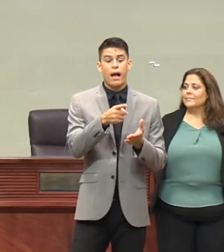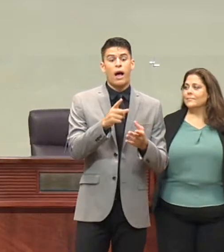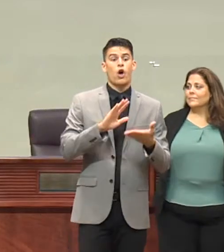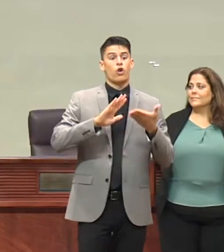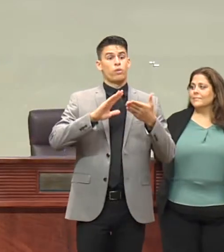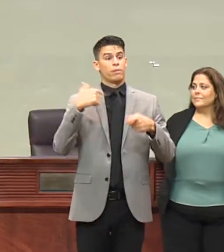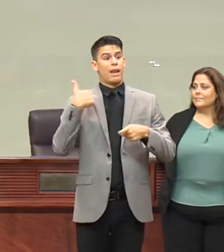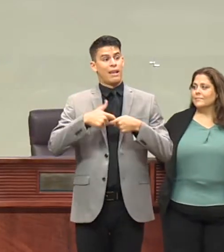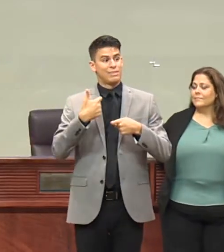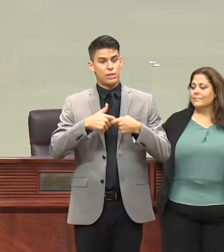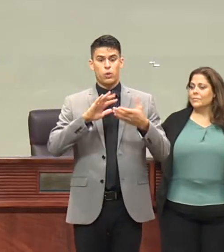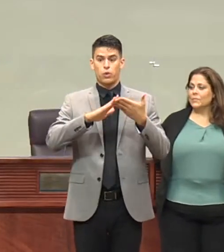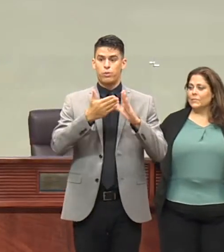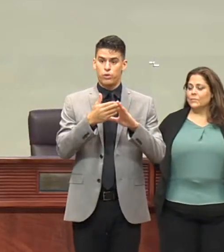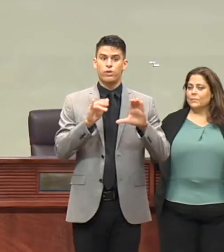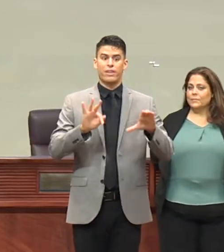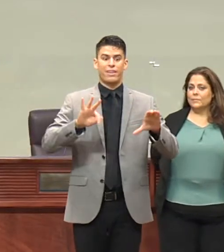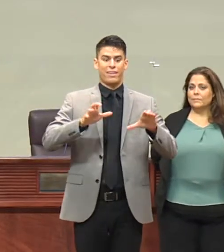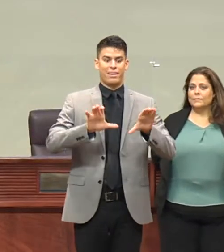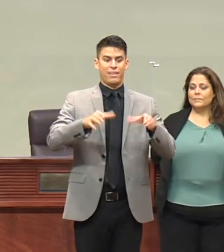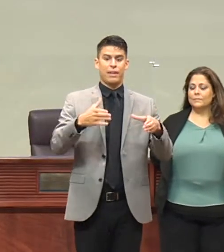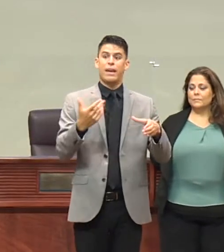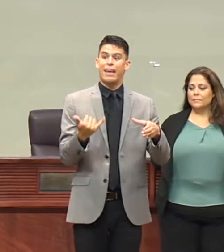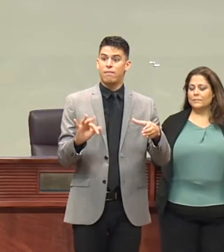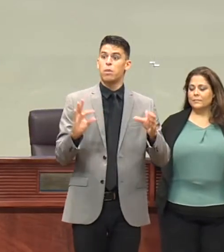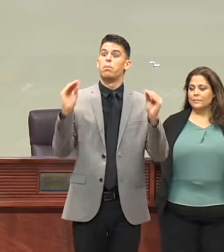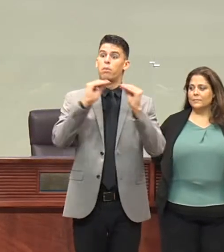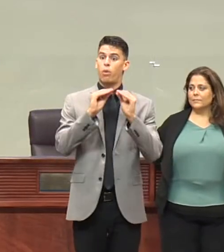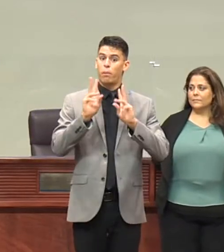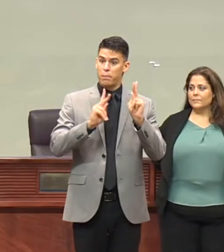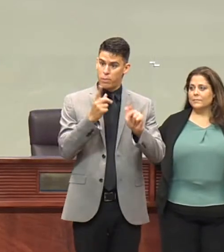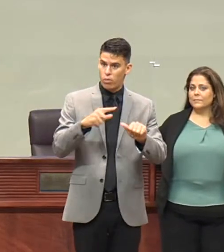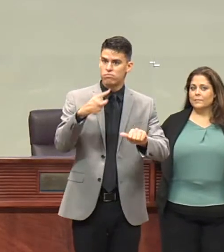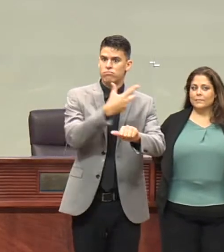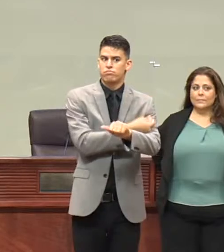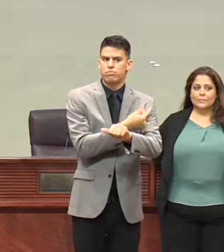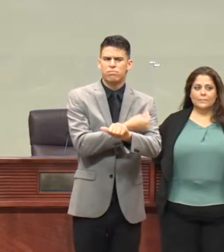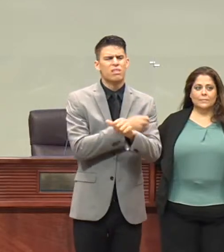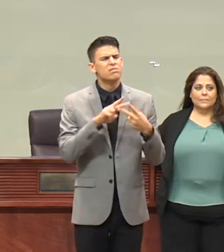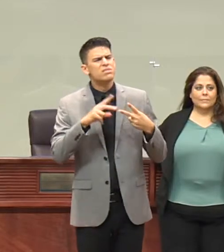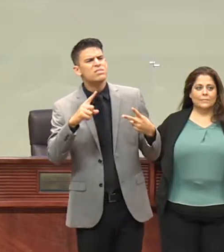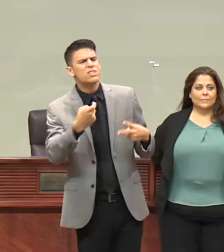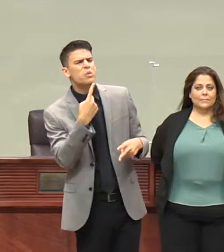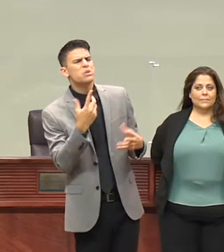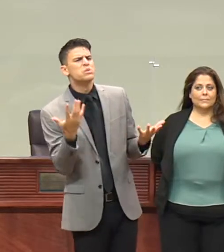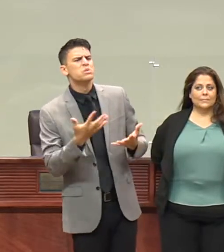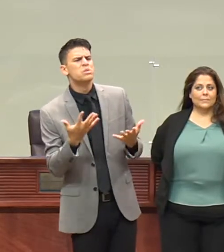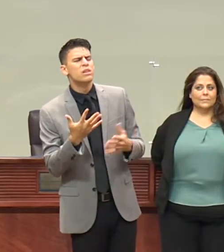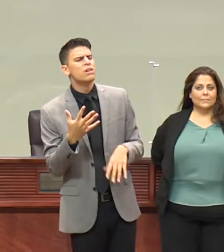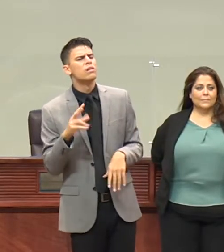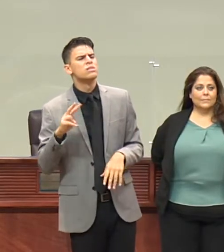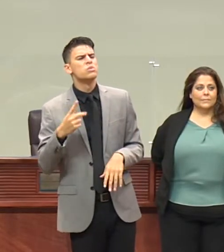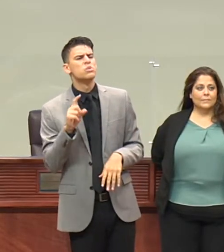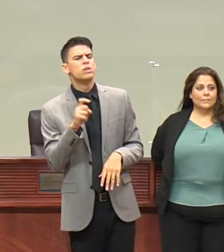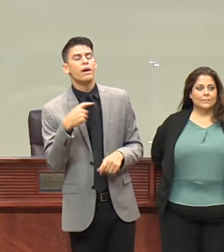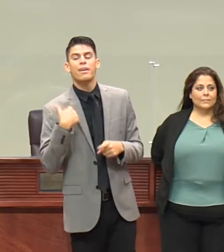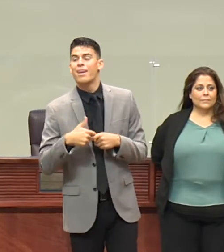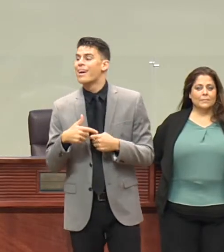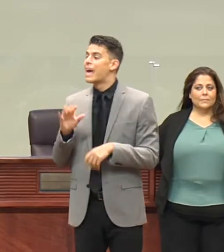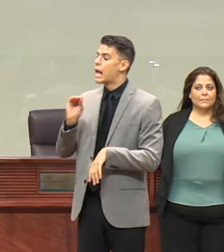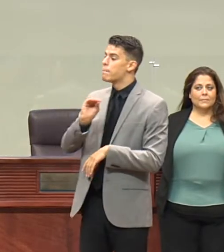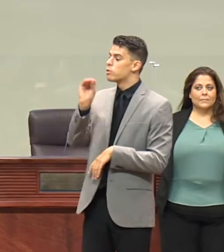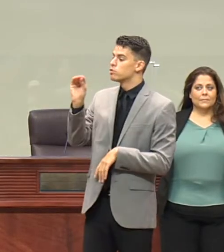getting vaccinated, and also, what was the second question? ¿Cuál fue la segunda?